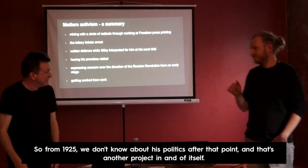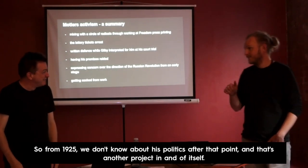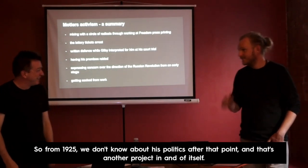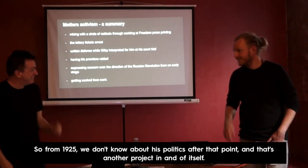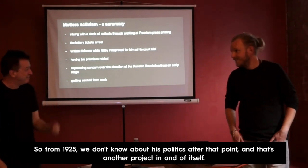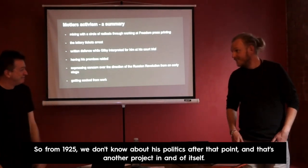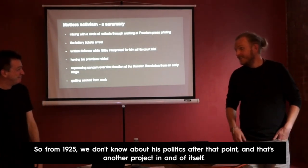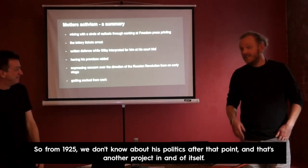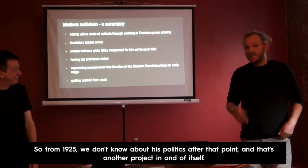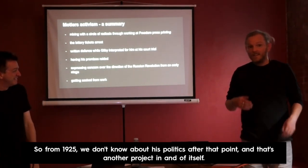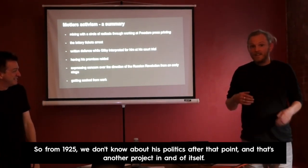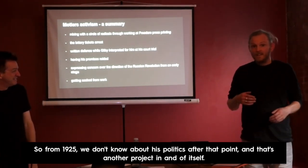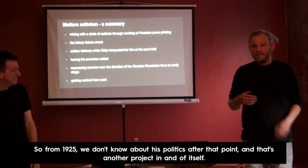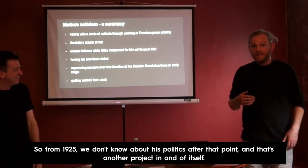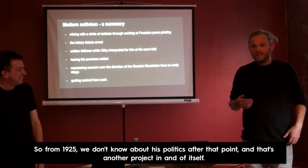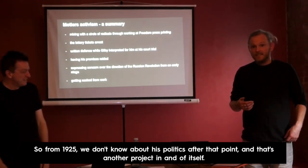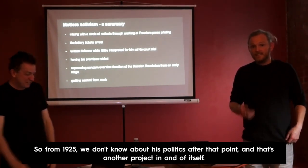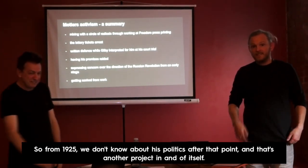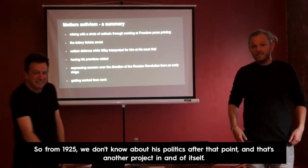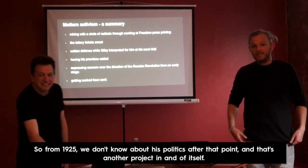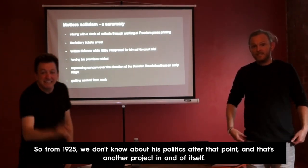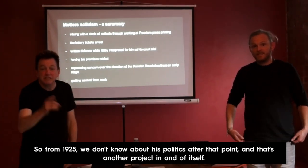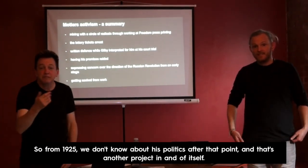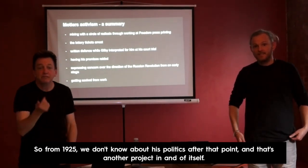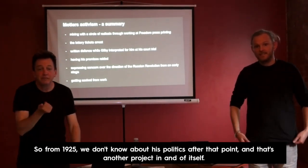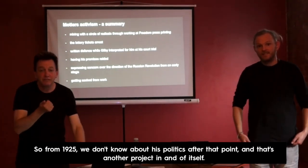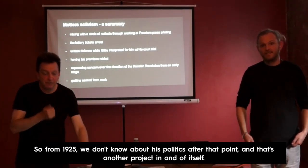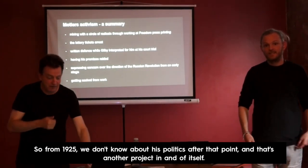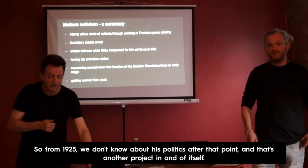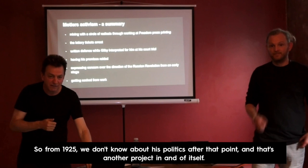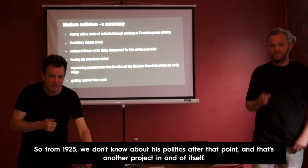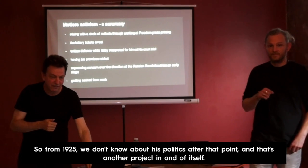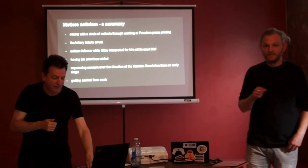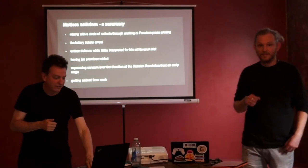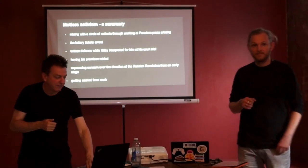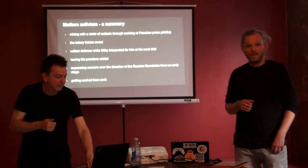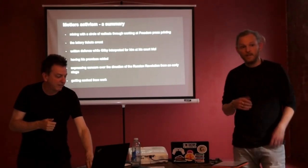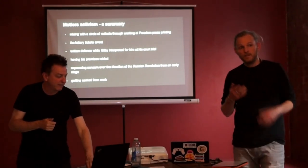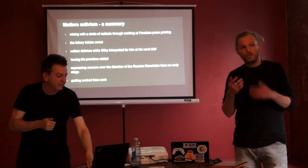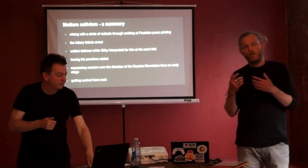we don't know about his politics after that point, and that's probably another project in and of itself.